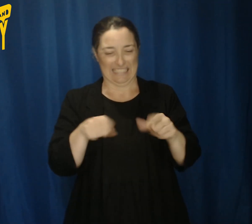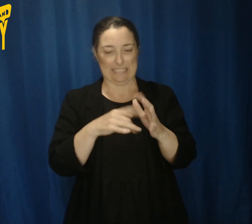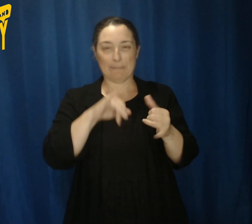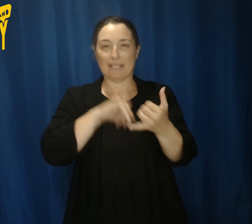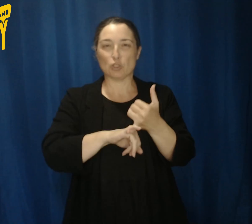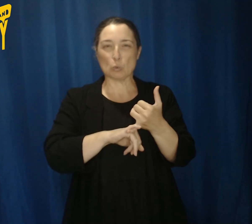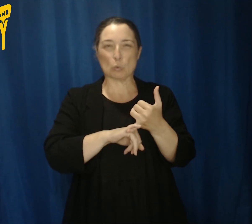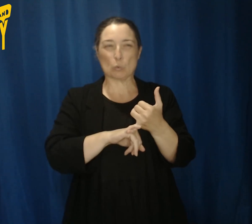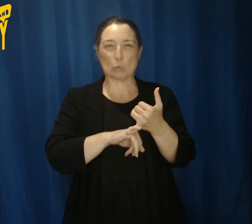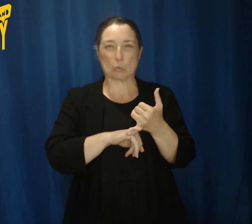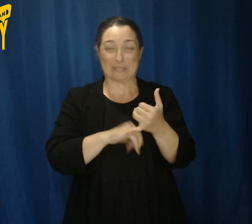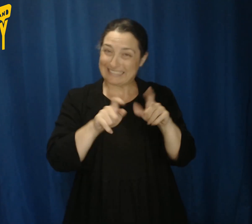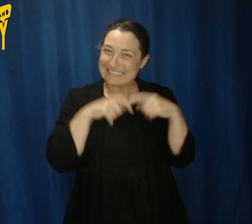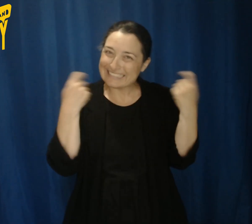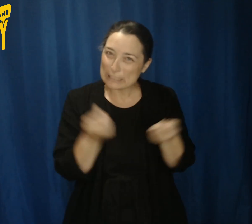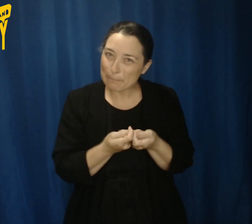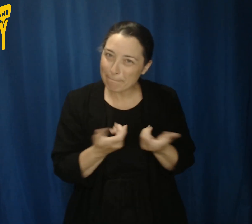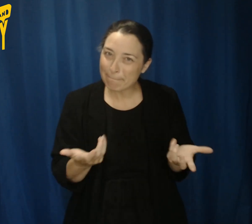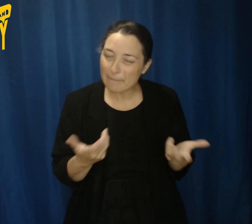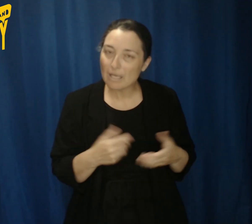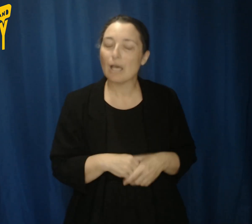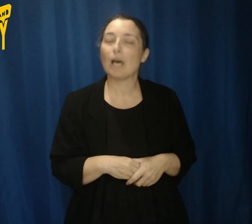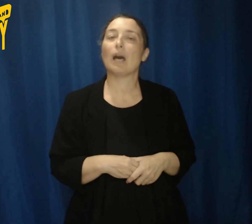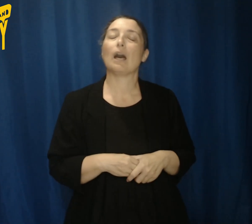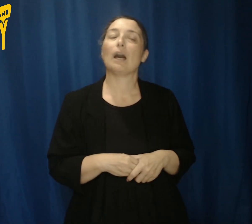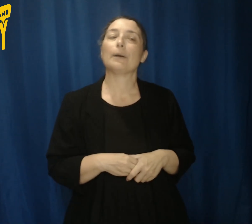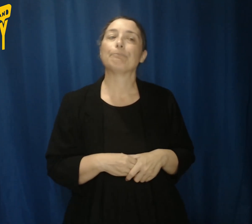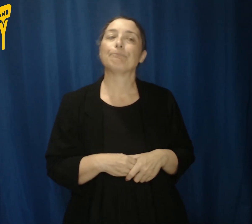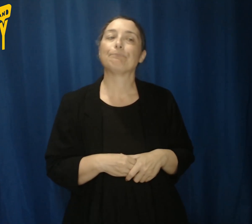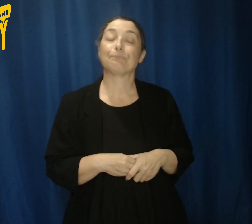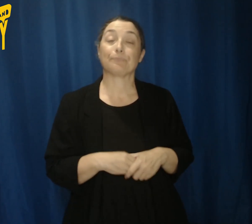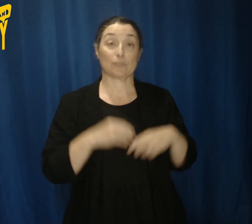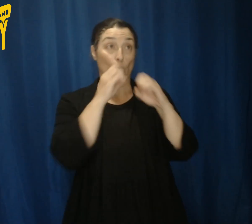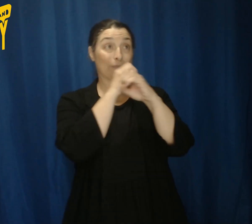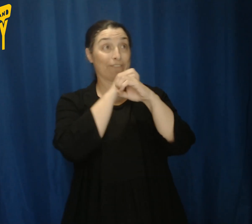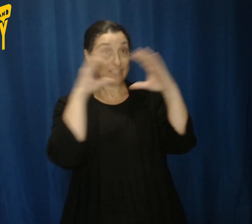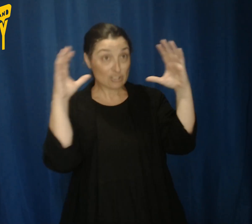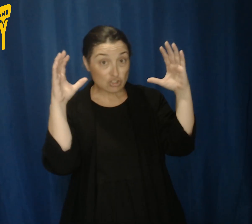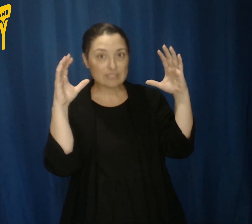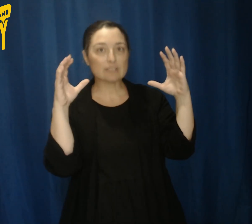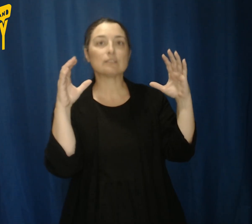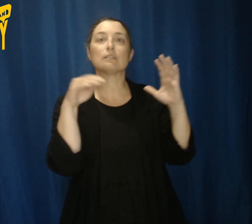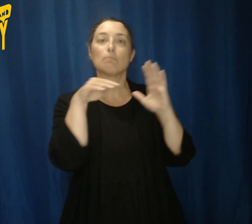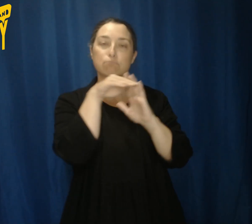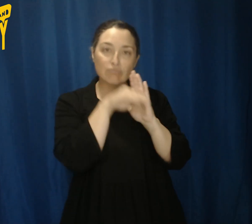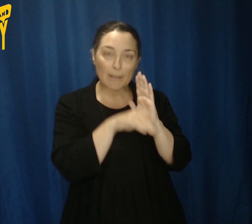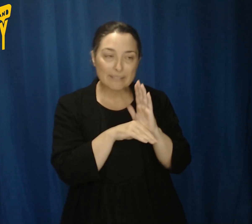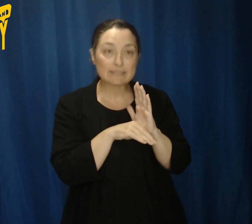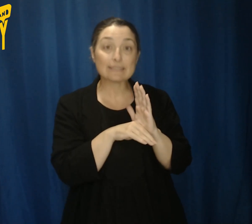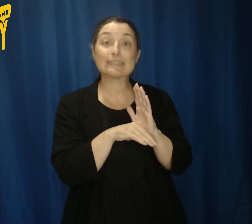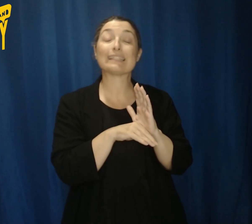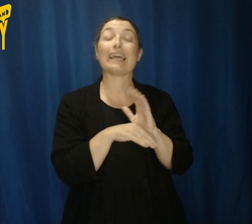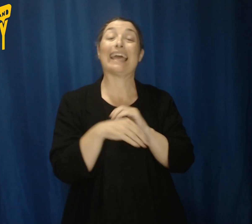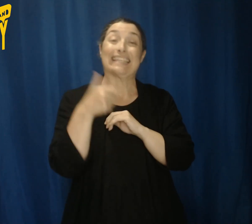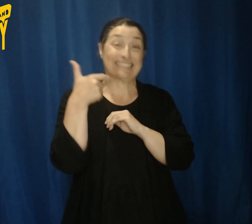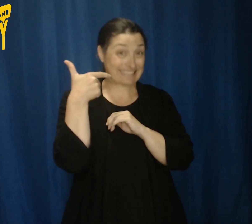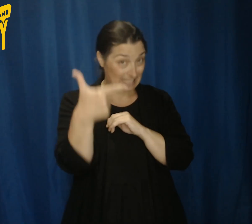a team. So the vision, the parameters at the moment are that we do 7 shows at the end